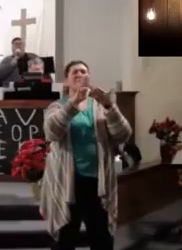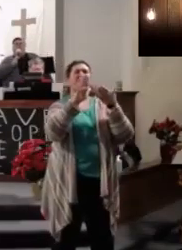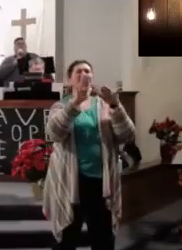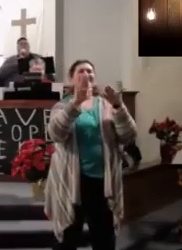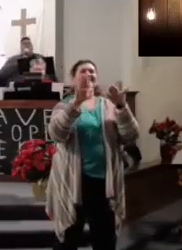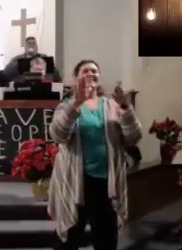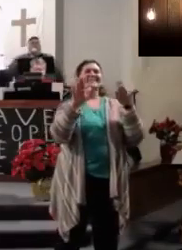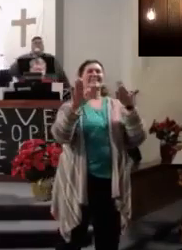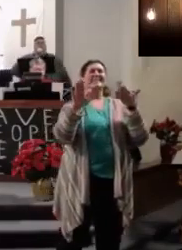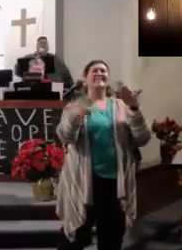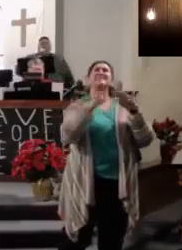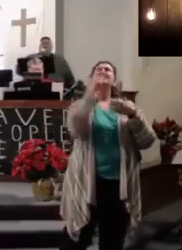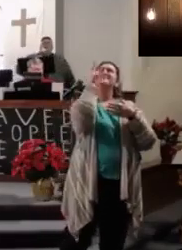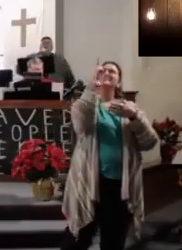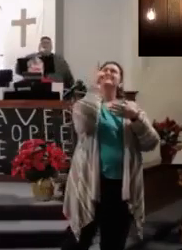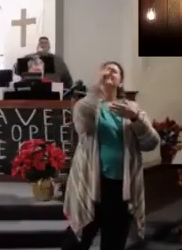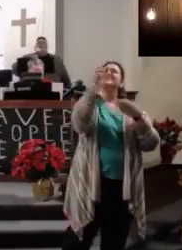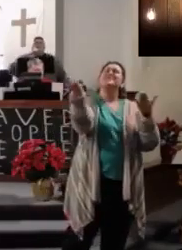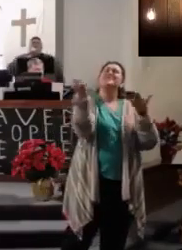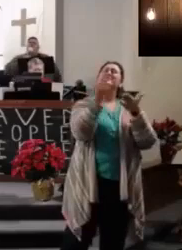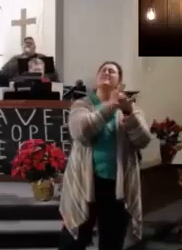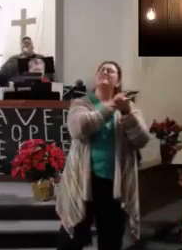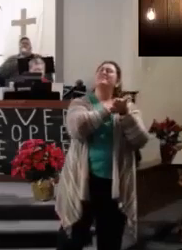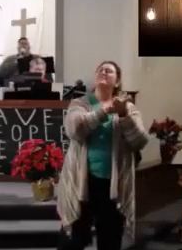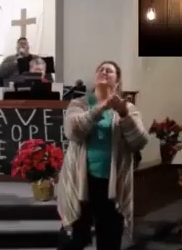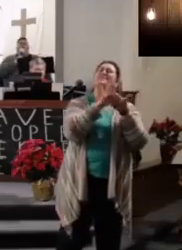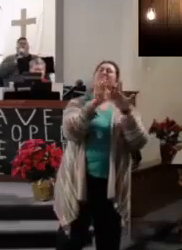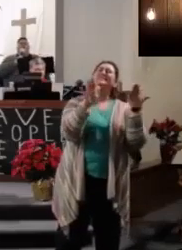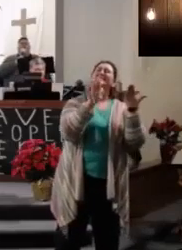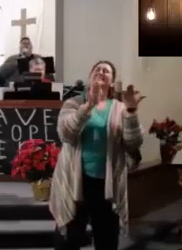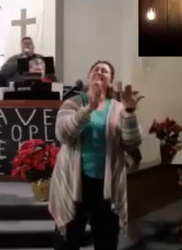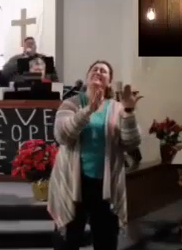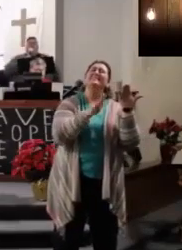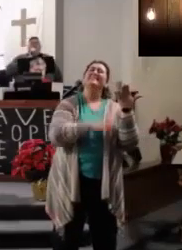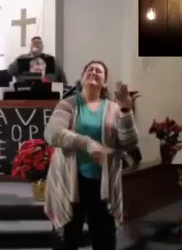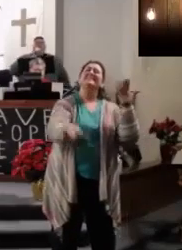Holy, you are holy,